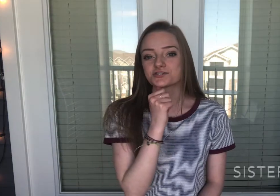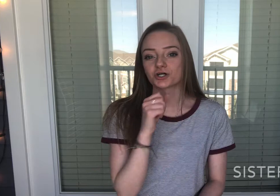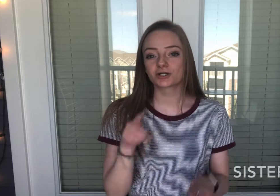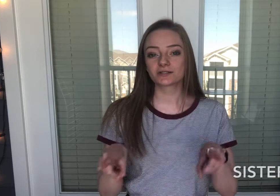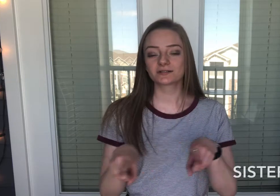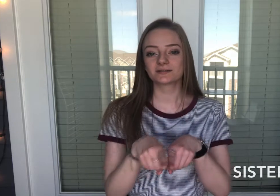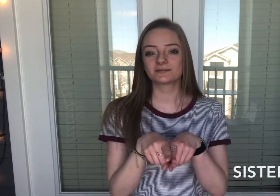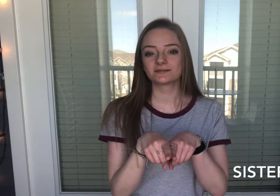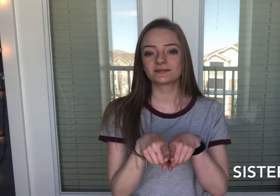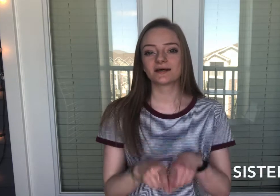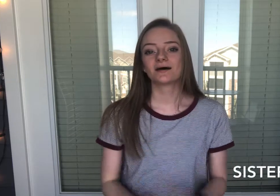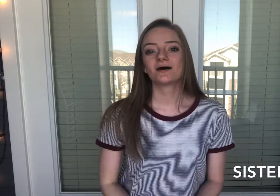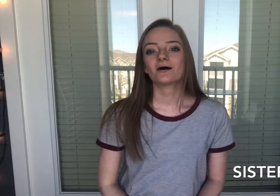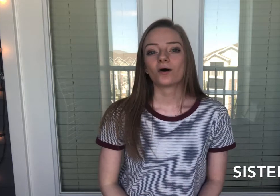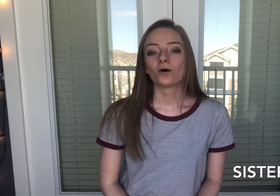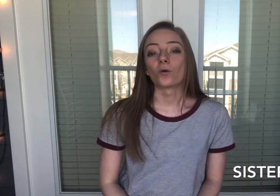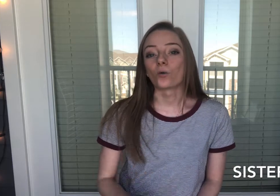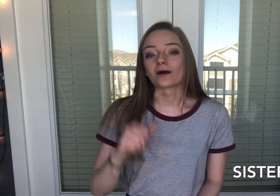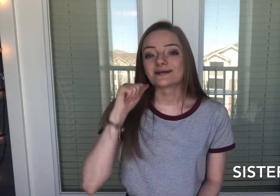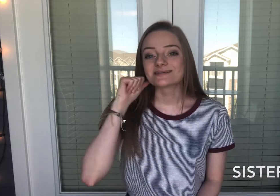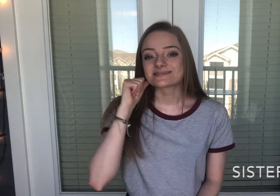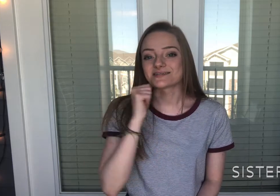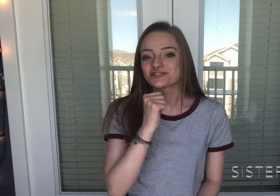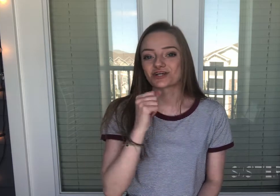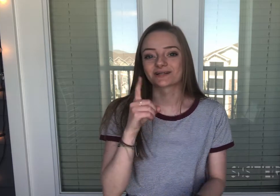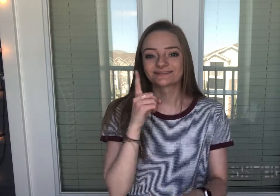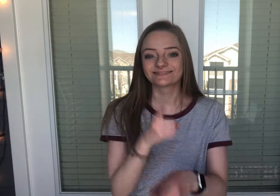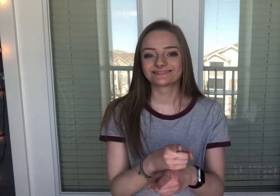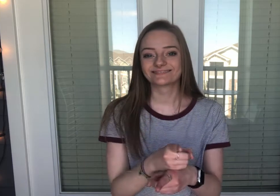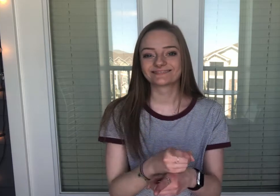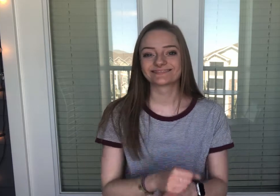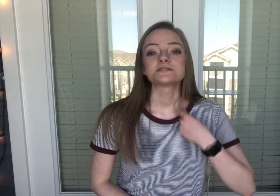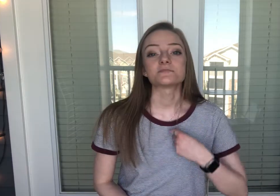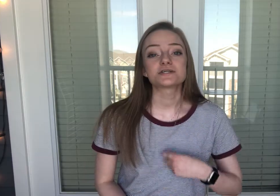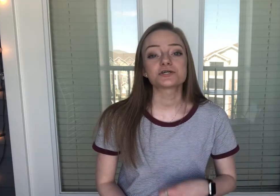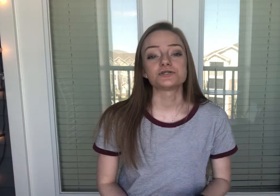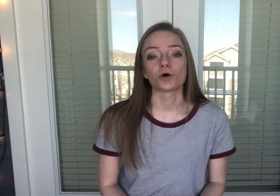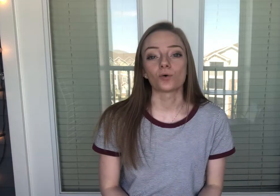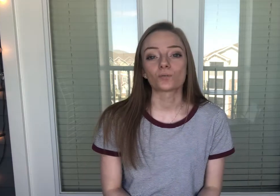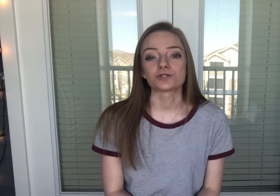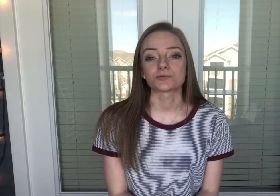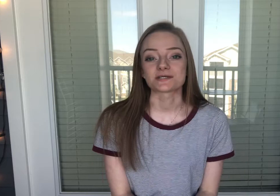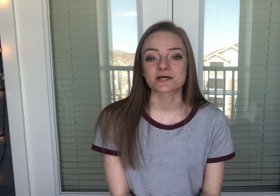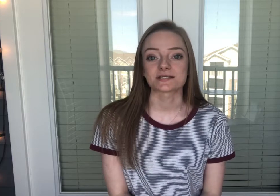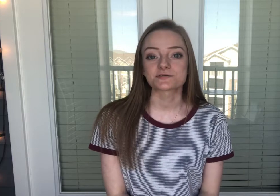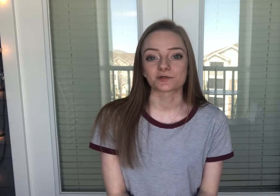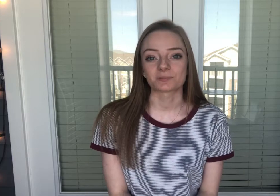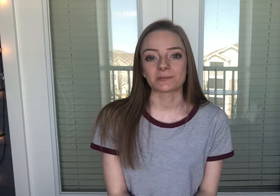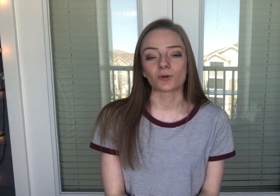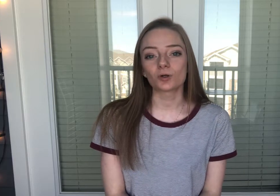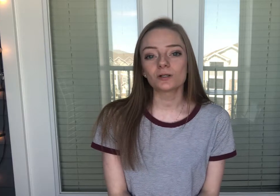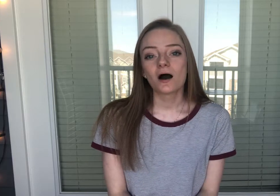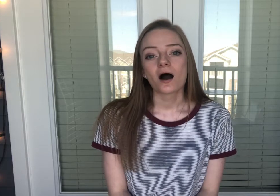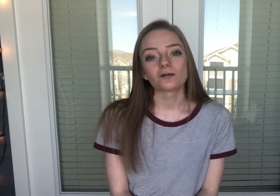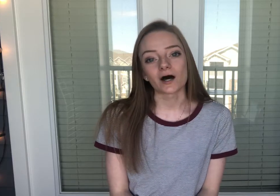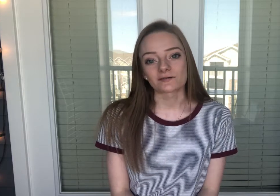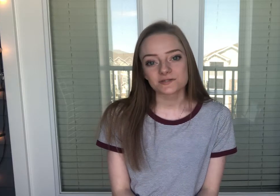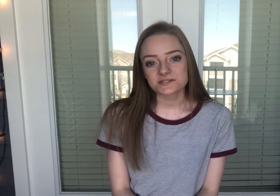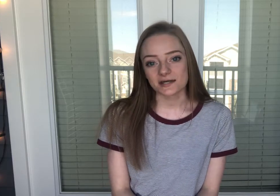sister or sister. Something to note when doing signs for people, a lot of the signs